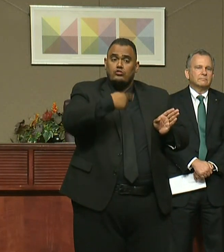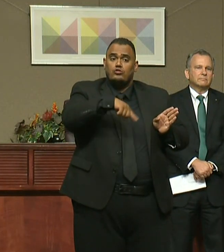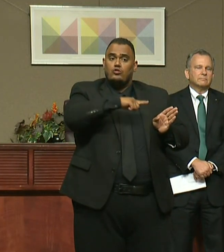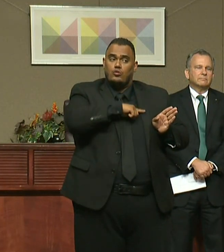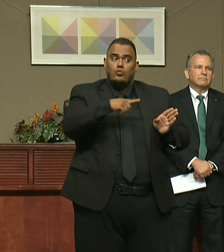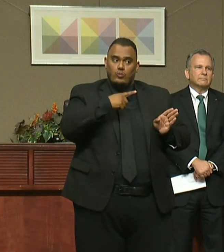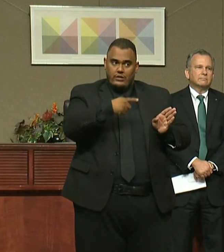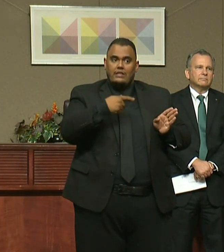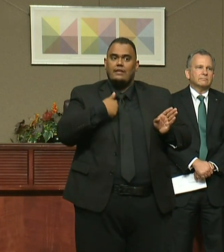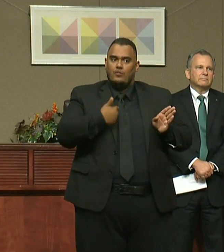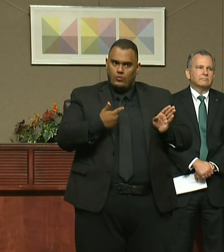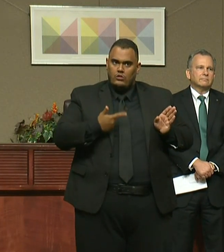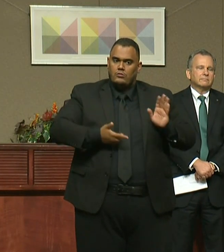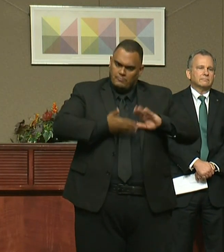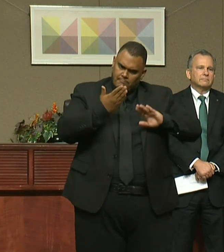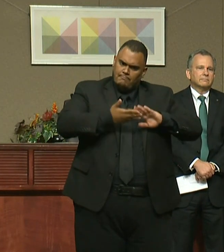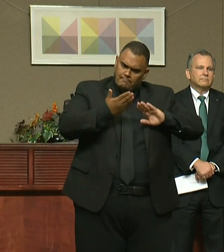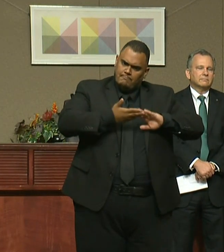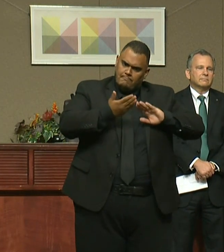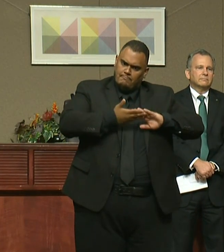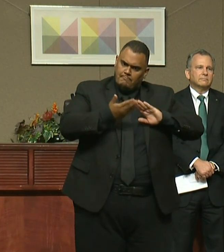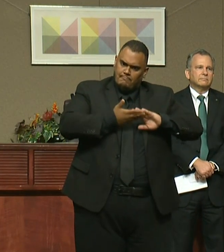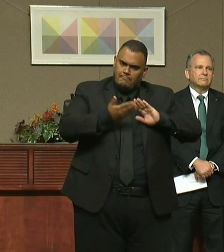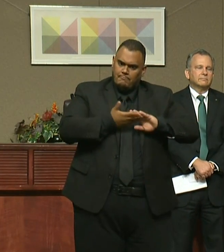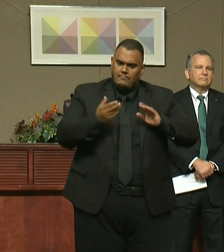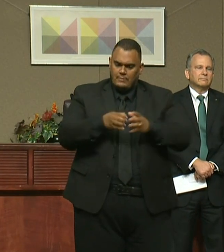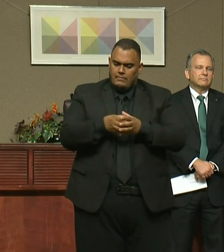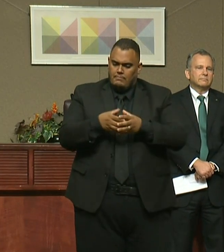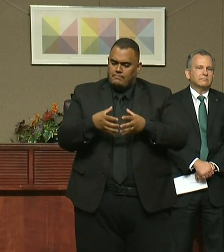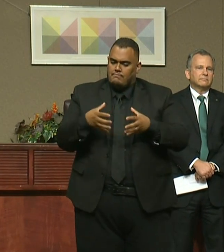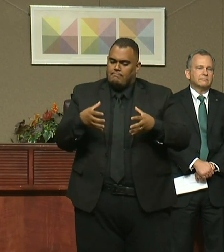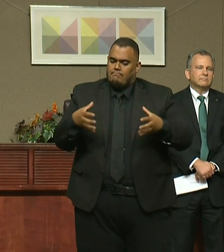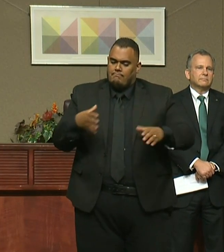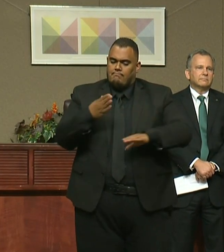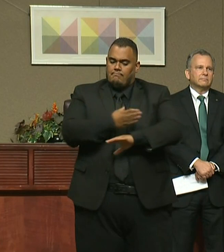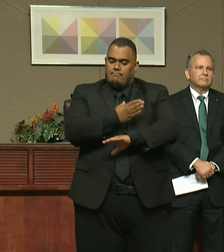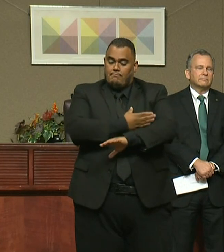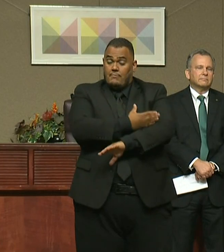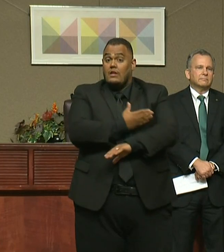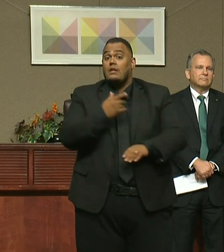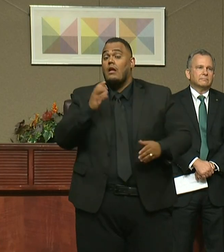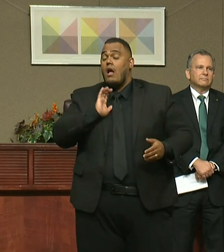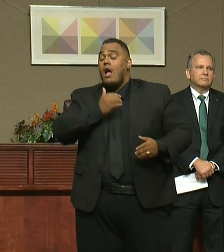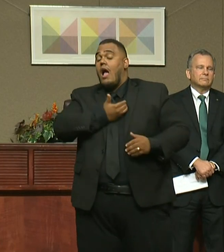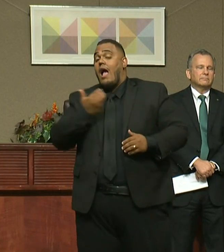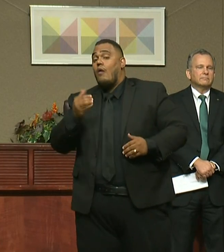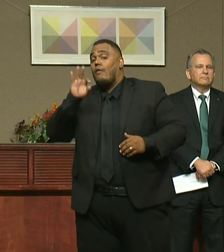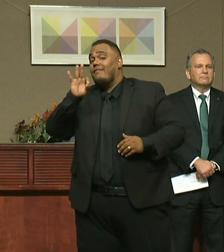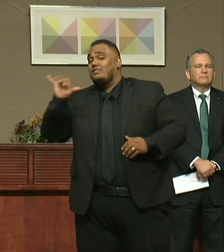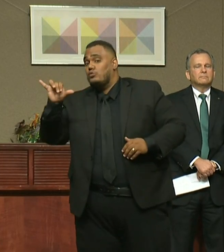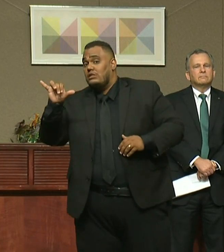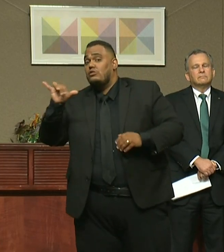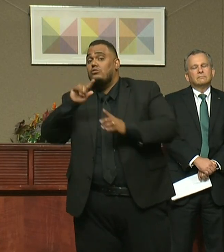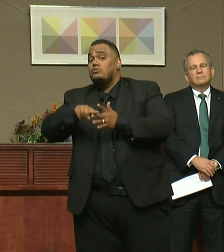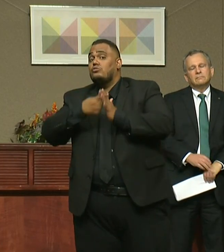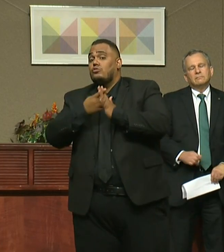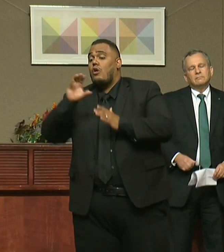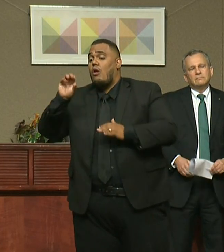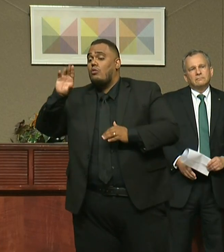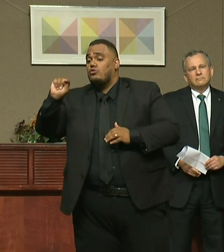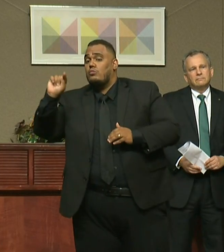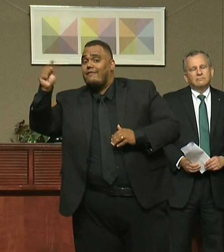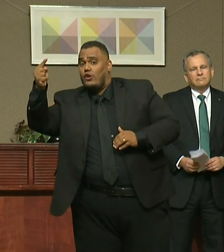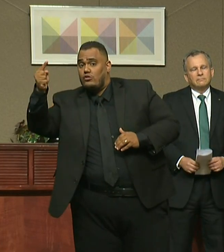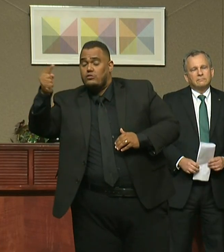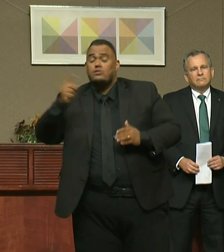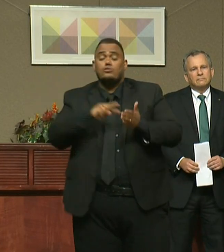clipping along at a record pace. In fact, our fiscal year actually started October 1. So those first few months of our